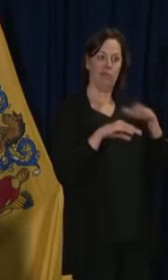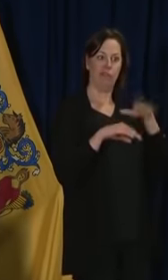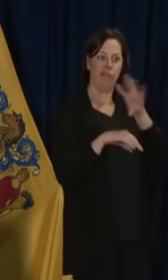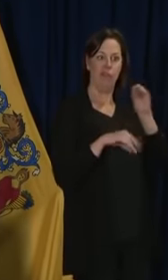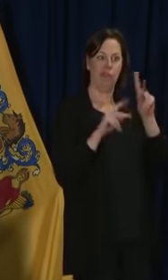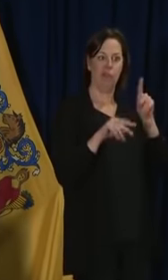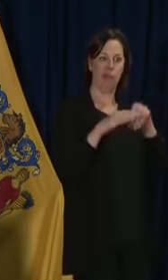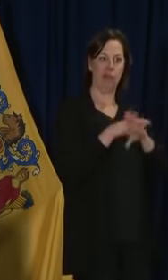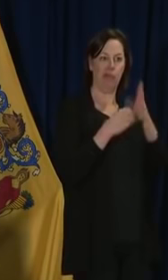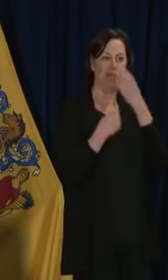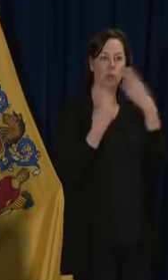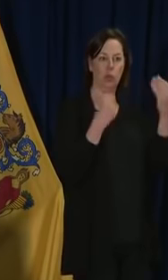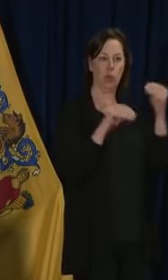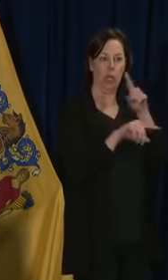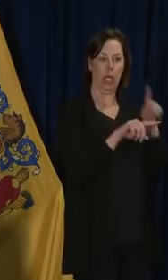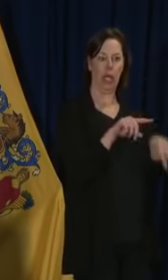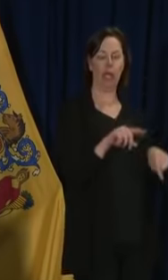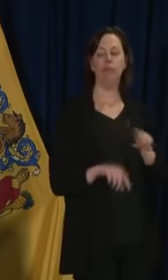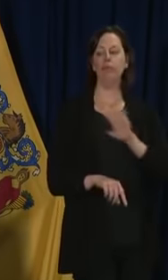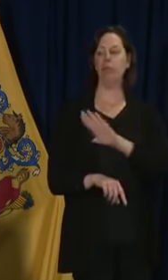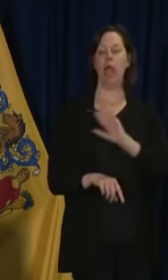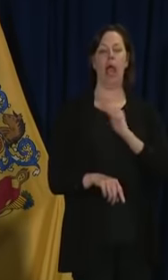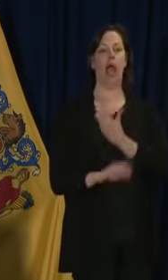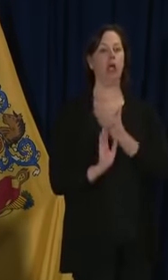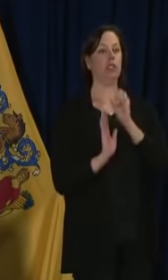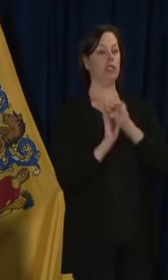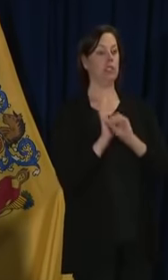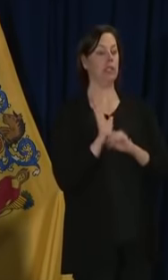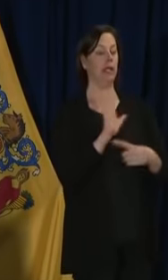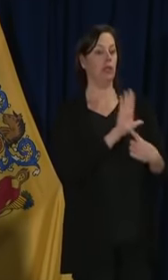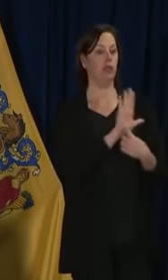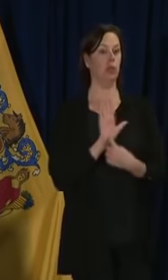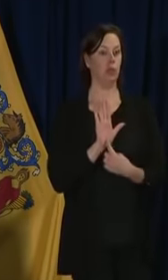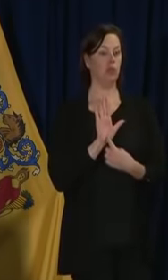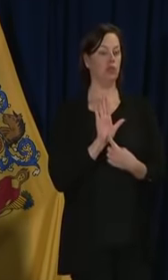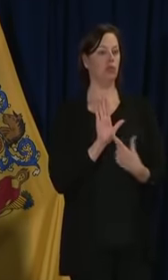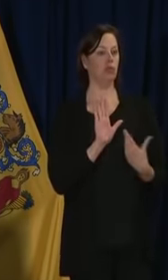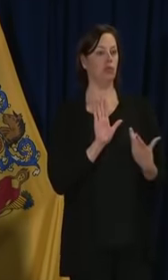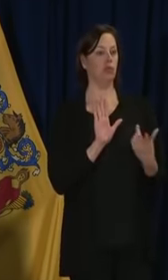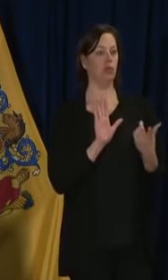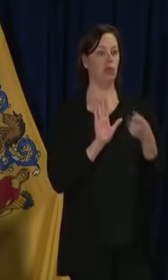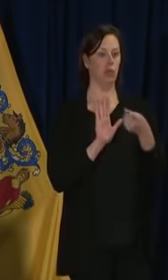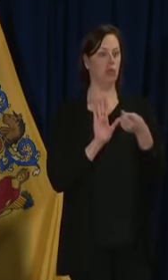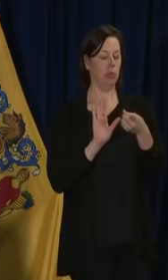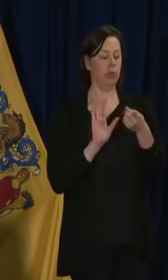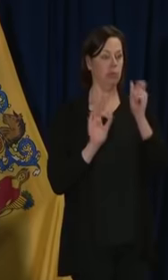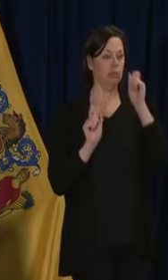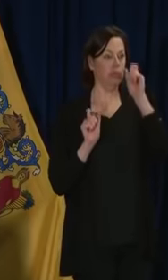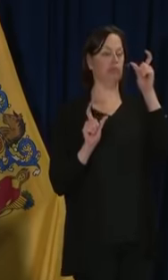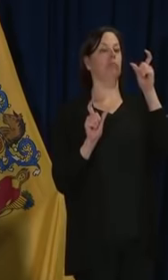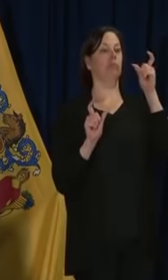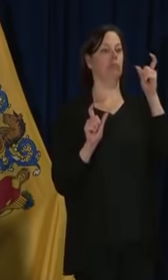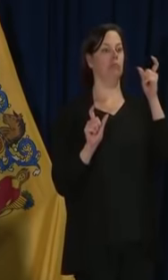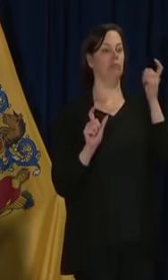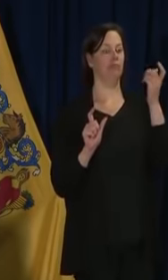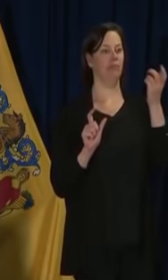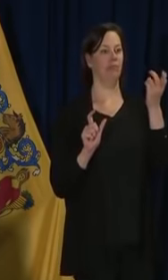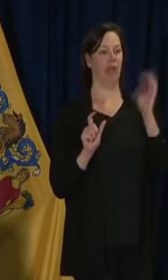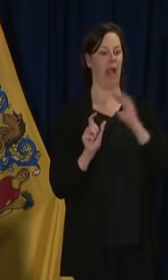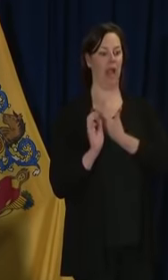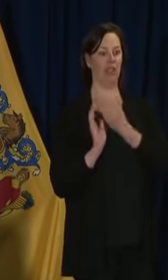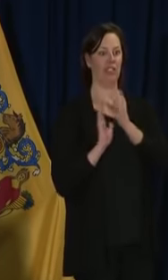right now which, if you looked at the data points to describe who we are, you'd really be struck. And over the weekend, we